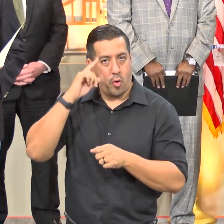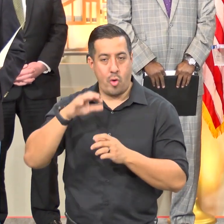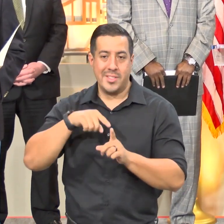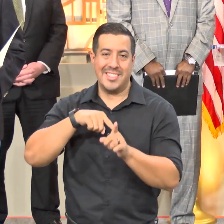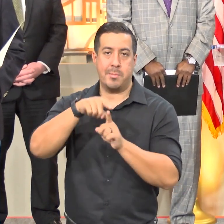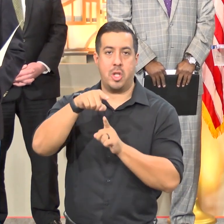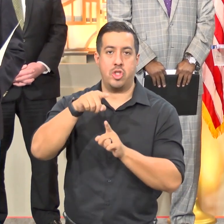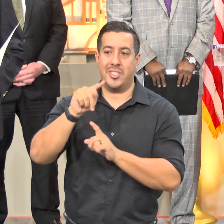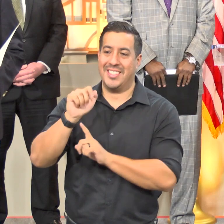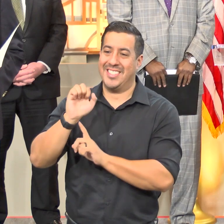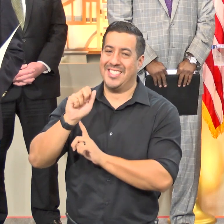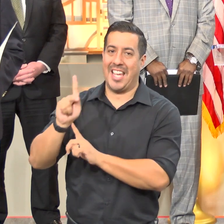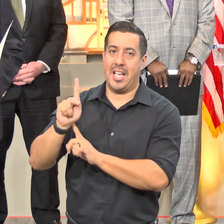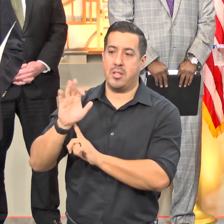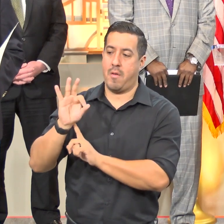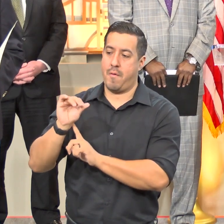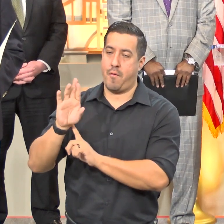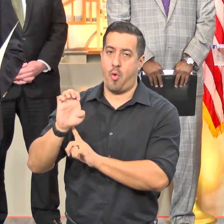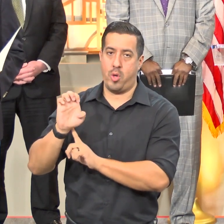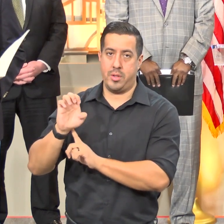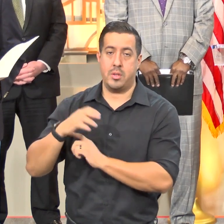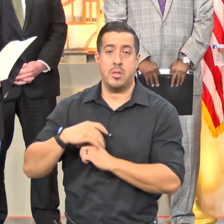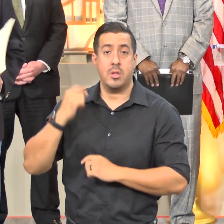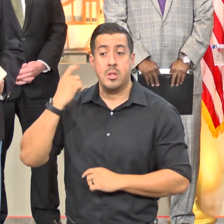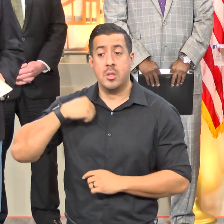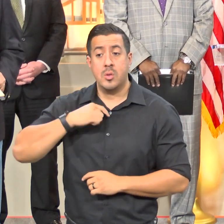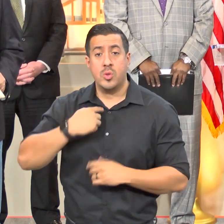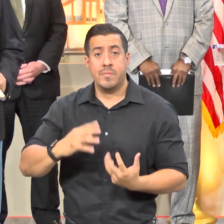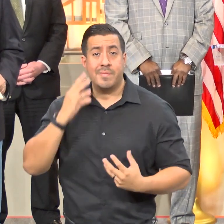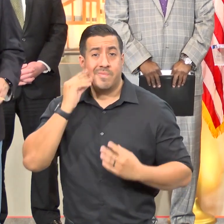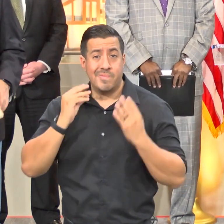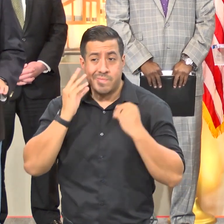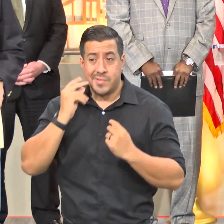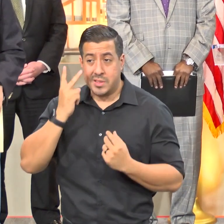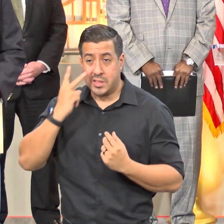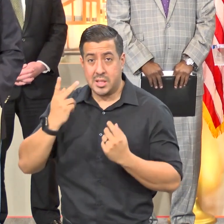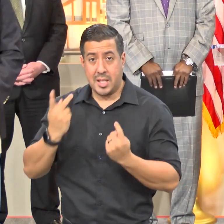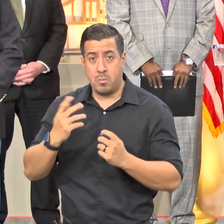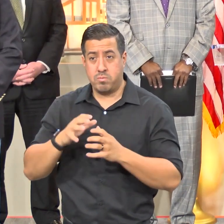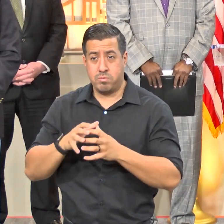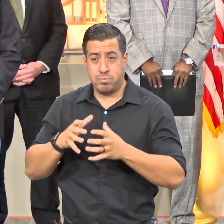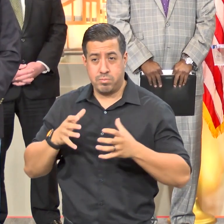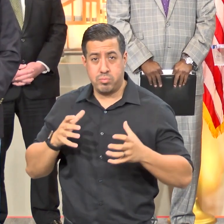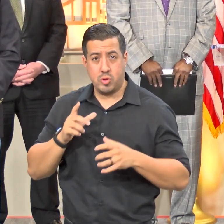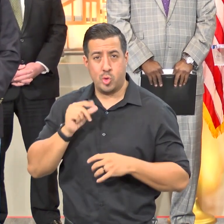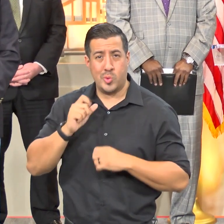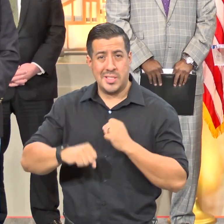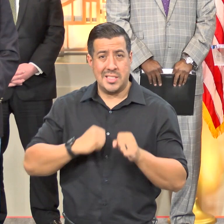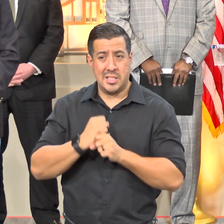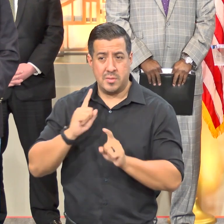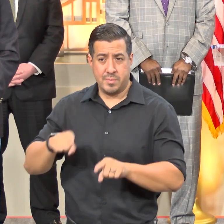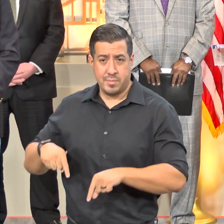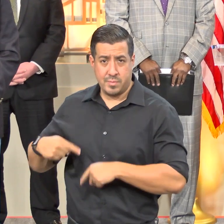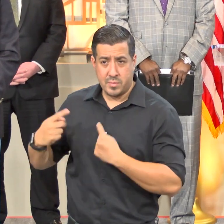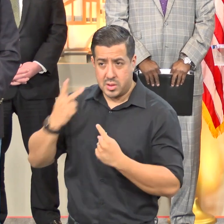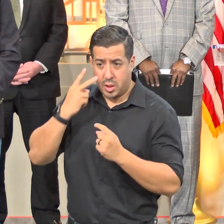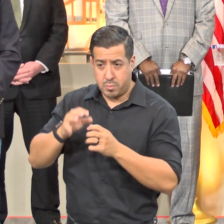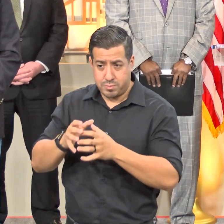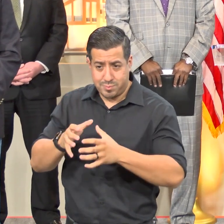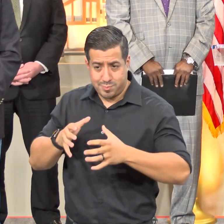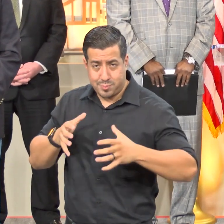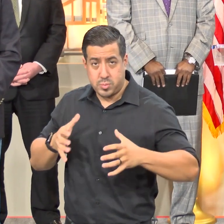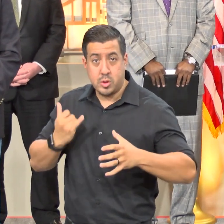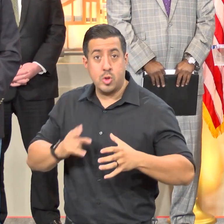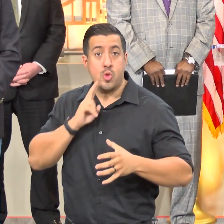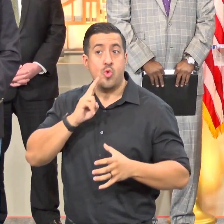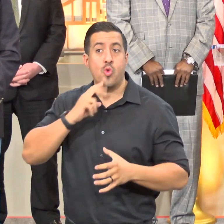Force. Our city and county have experienced tremendous growth over the past 20 years, and during this time,